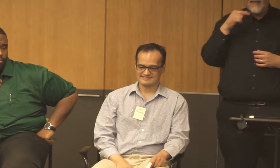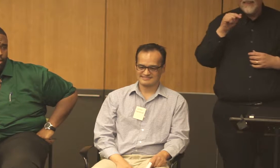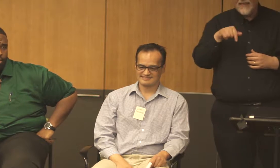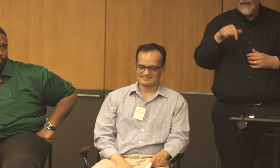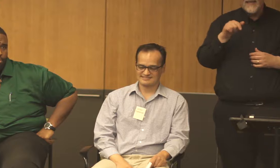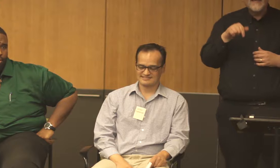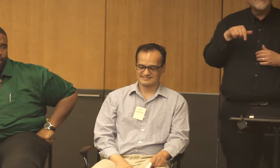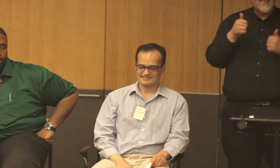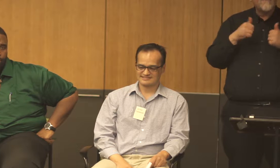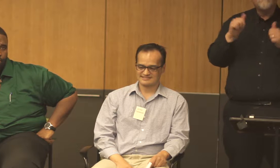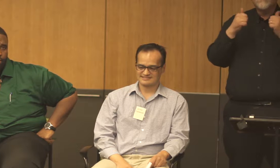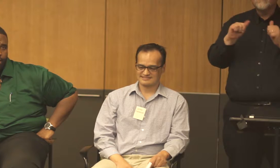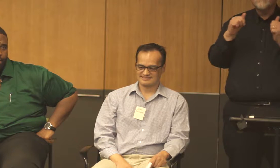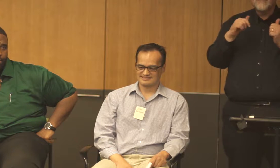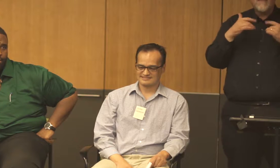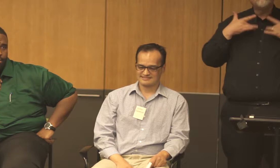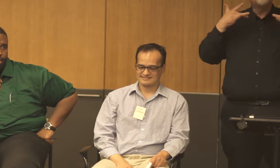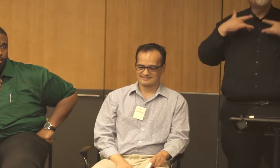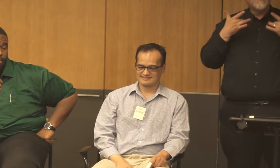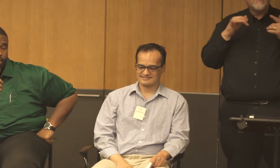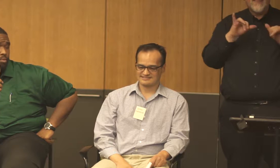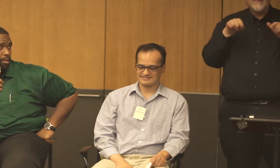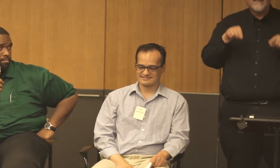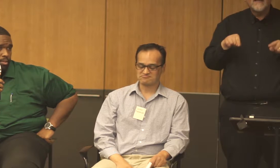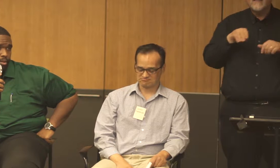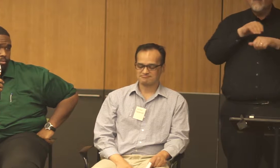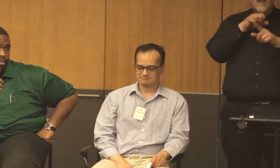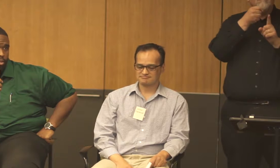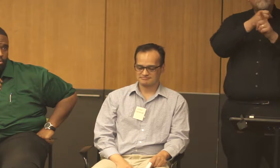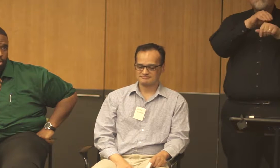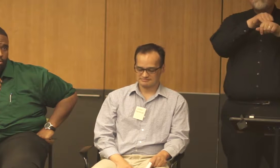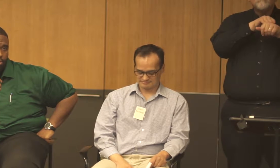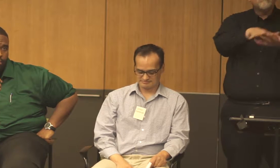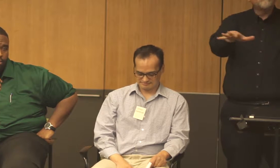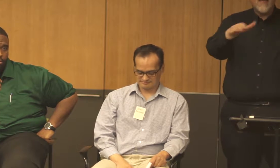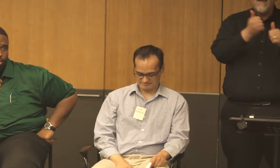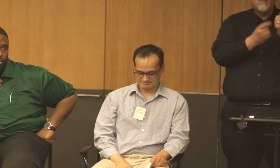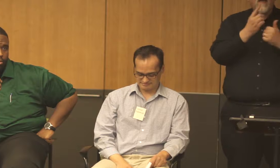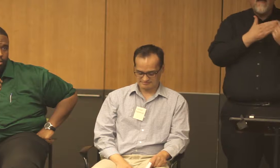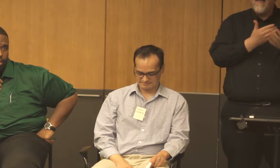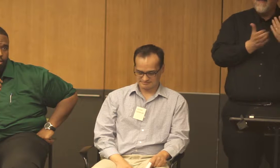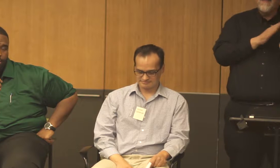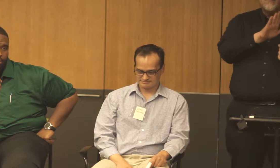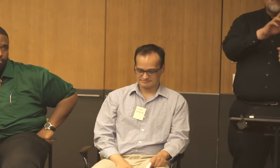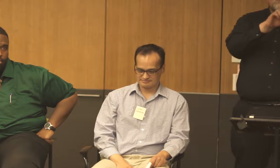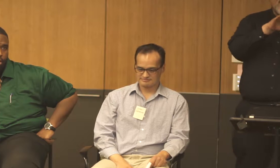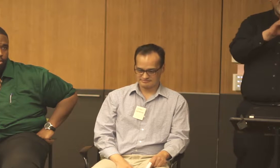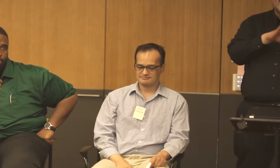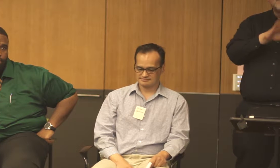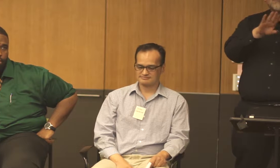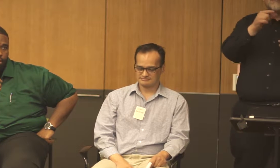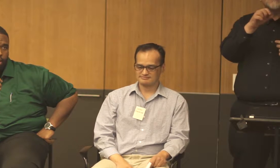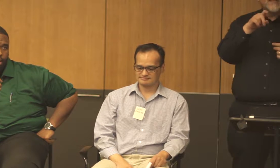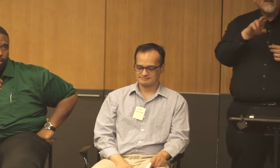in terms of having events like this affects everyone. No matter what your race or gender or